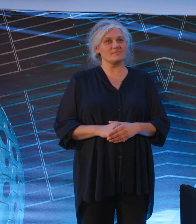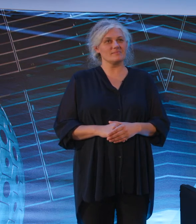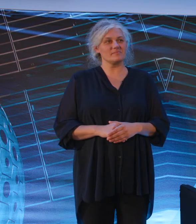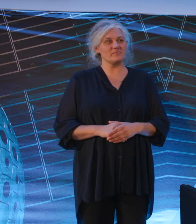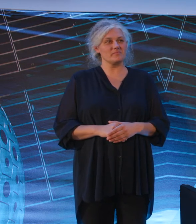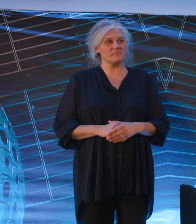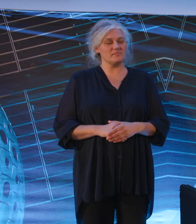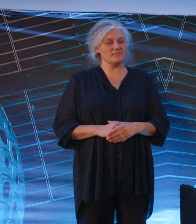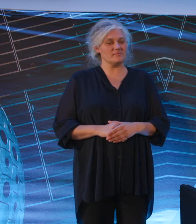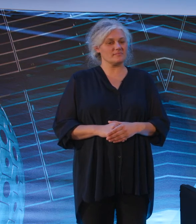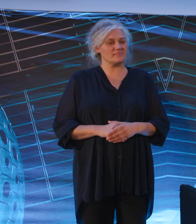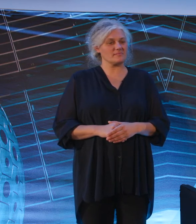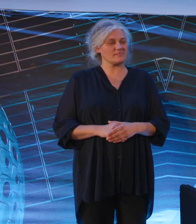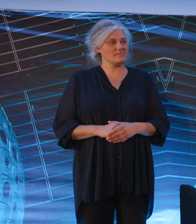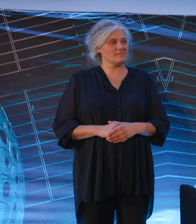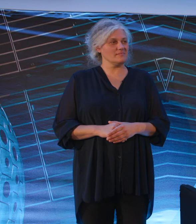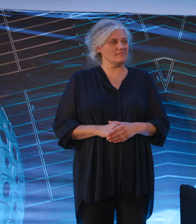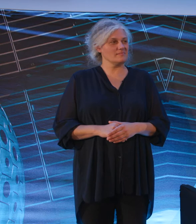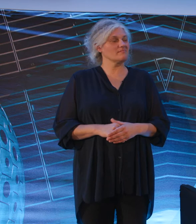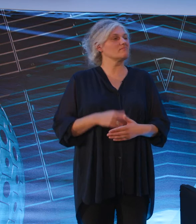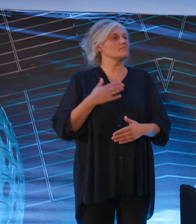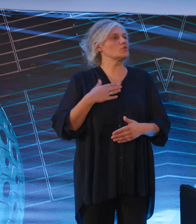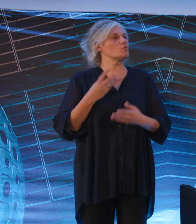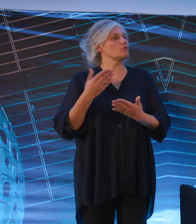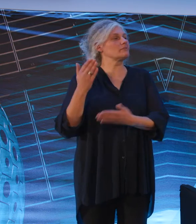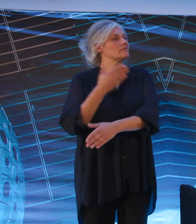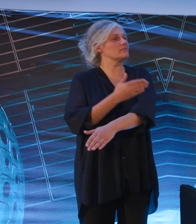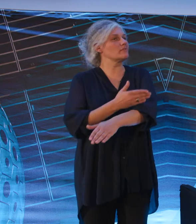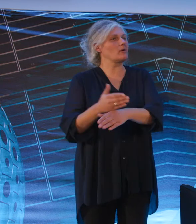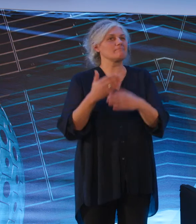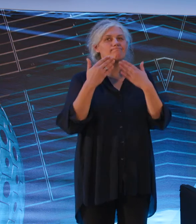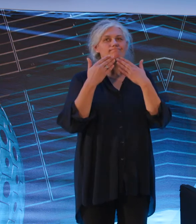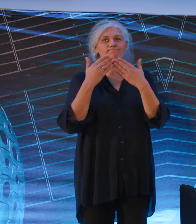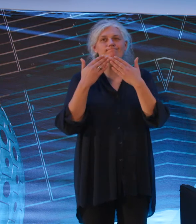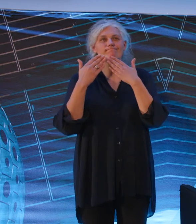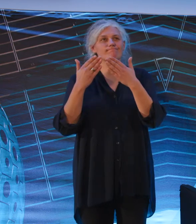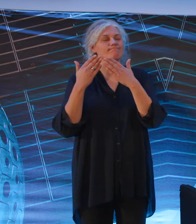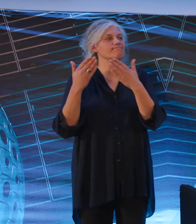cadre of Agassic Playling. I just want to start by thanking the